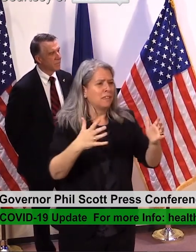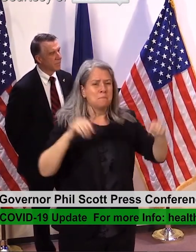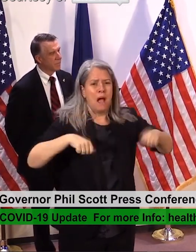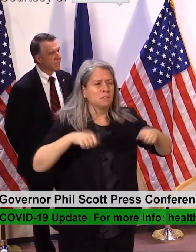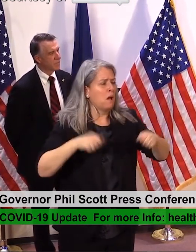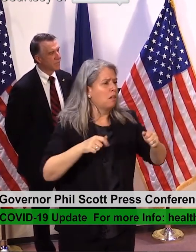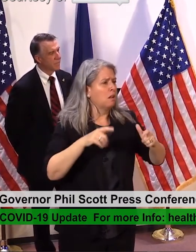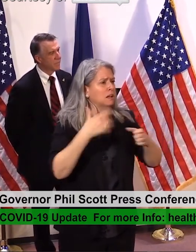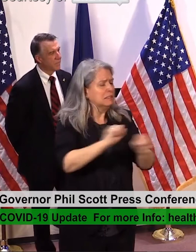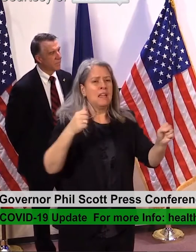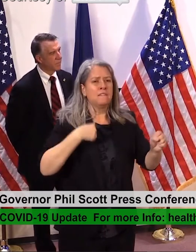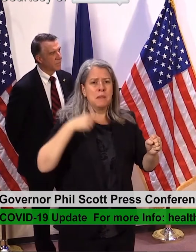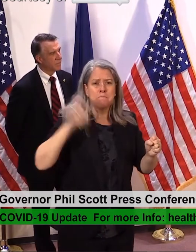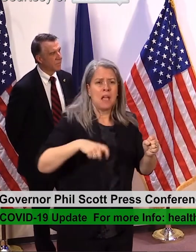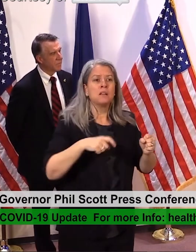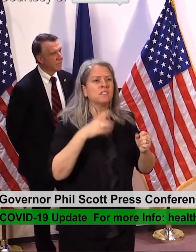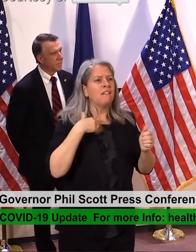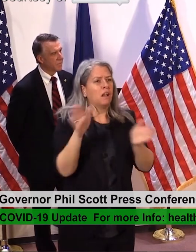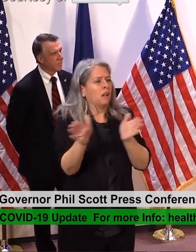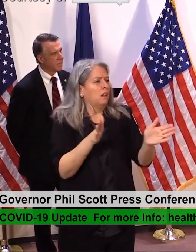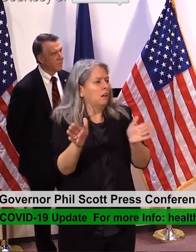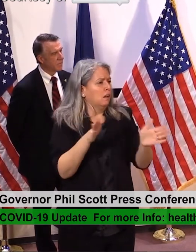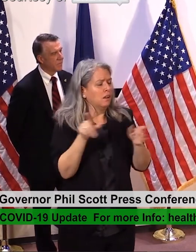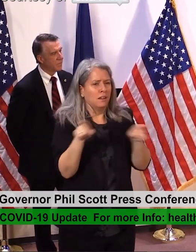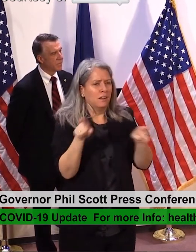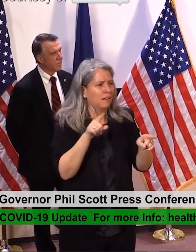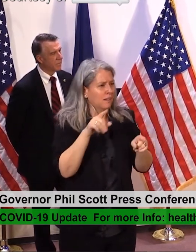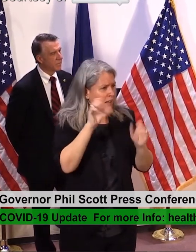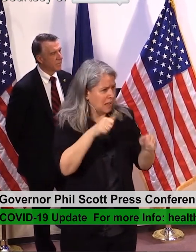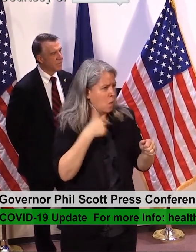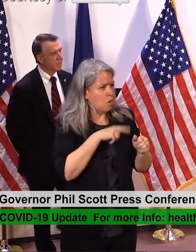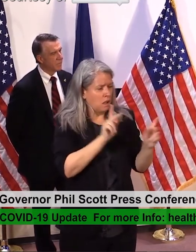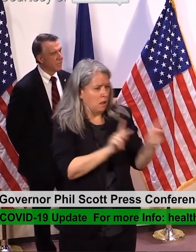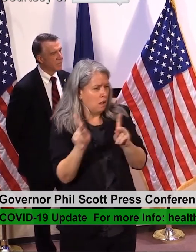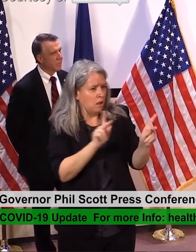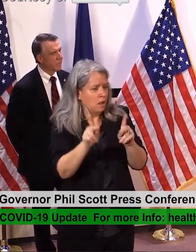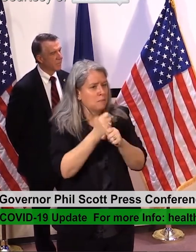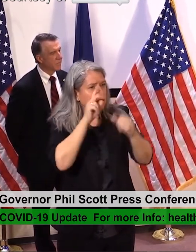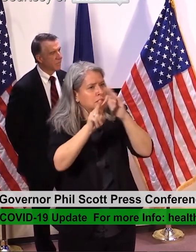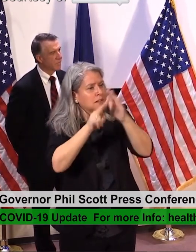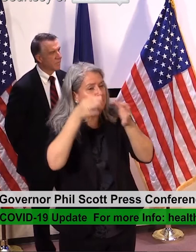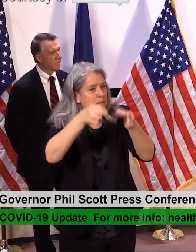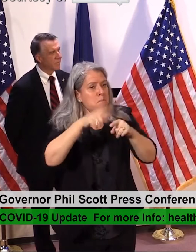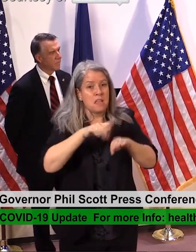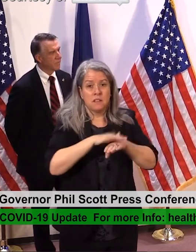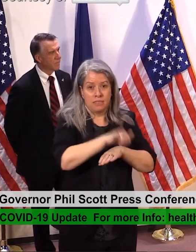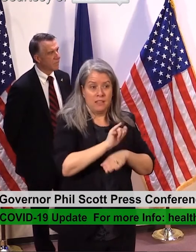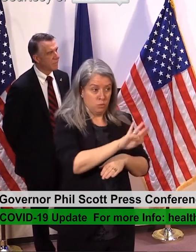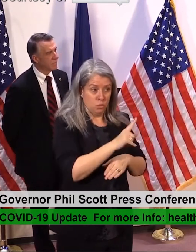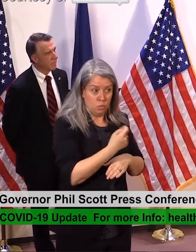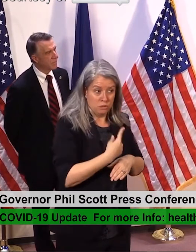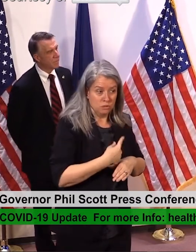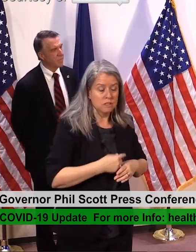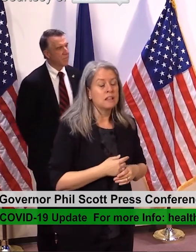measure perhaps, and try to model our ventilator needs, ICU needs, etc. after that. So,